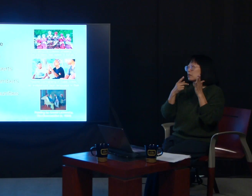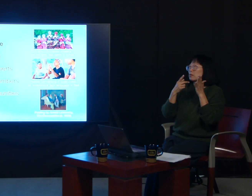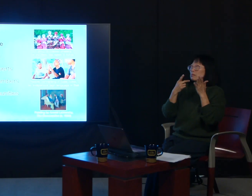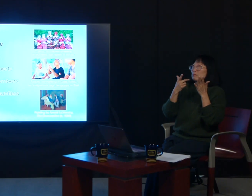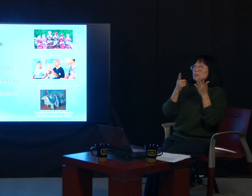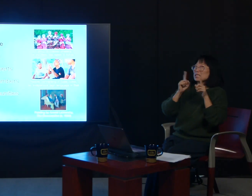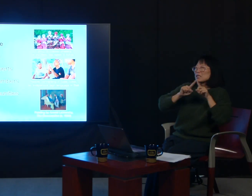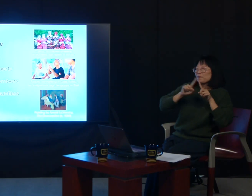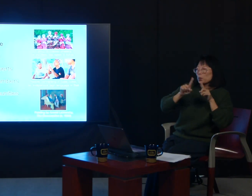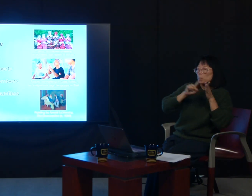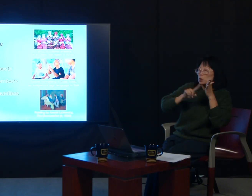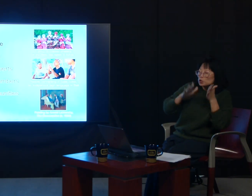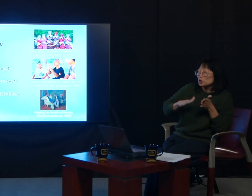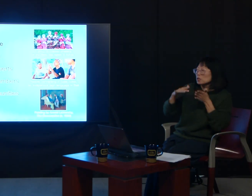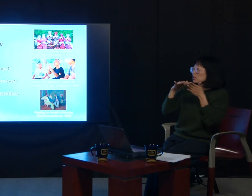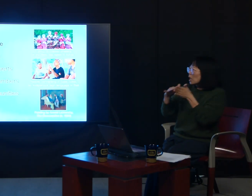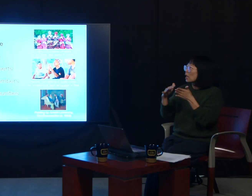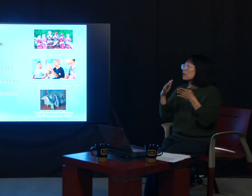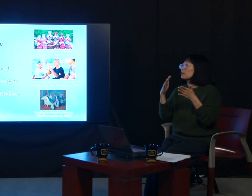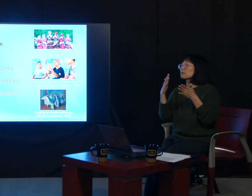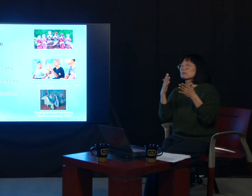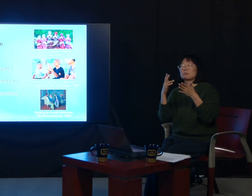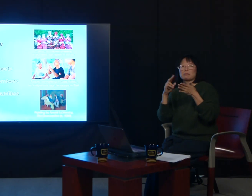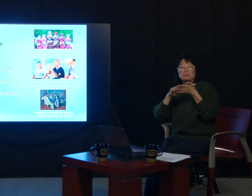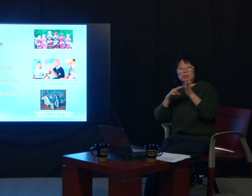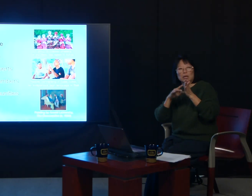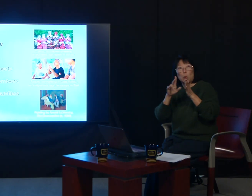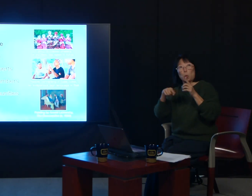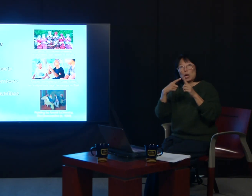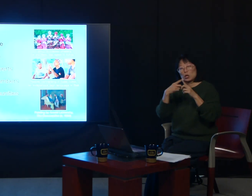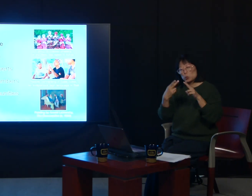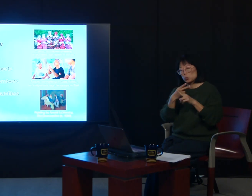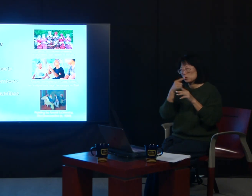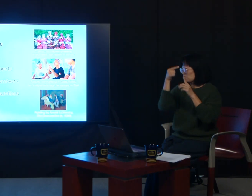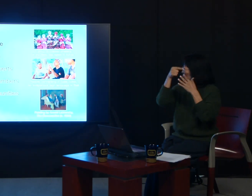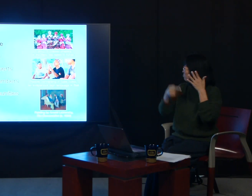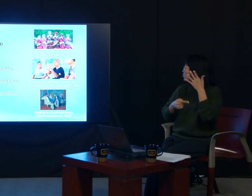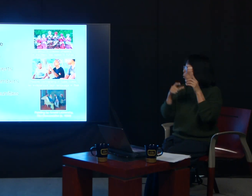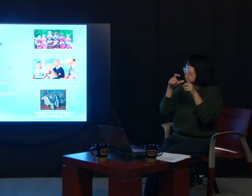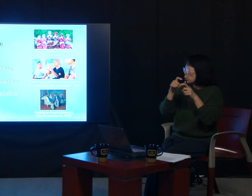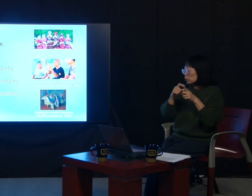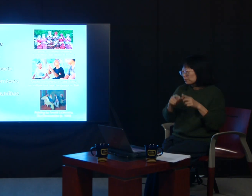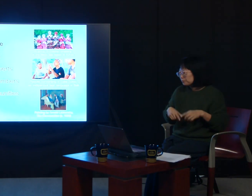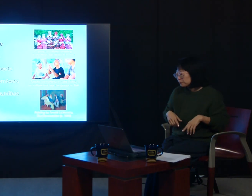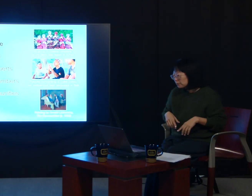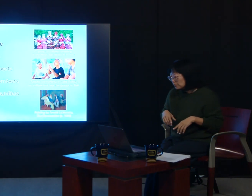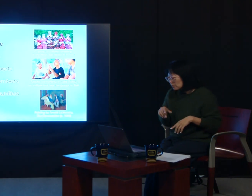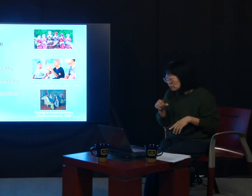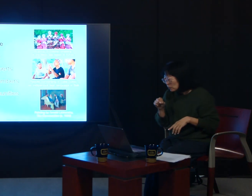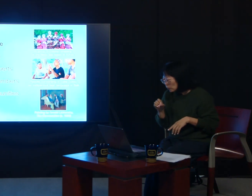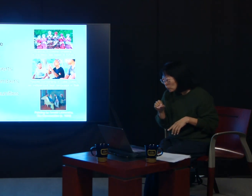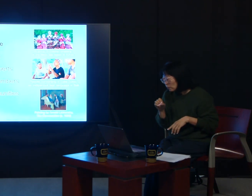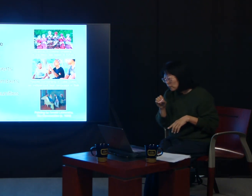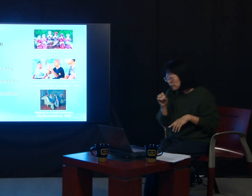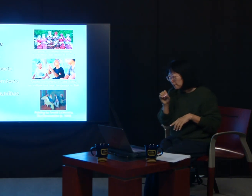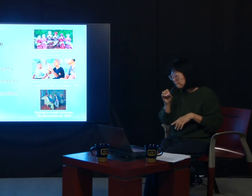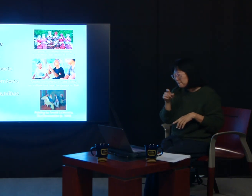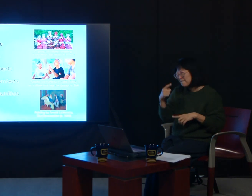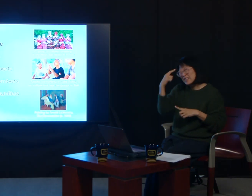you different researchers and scholars the meaning when they use these particular terms. If you think